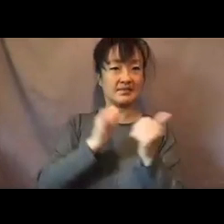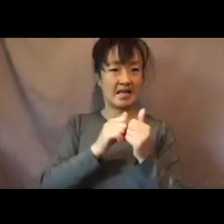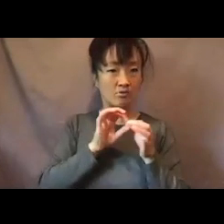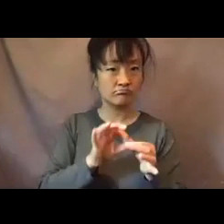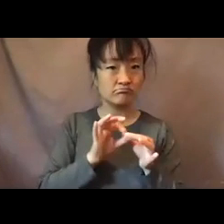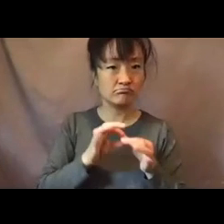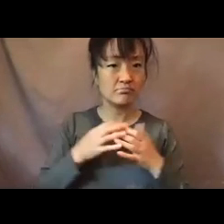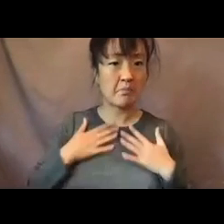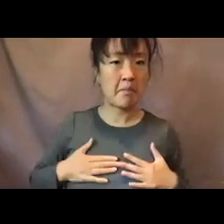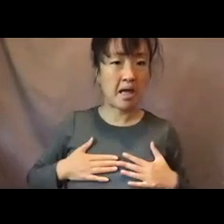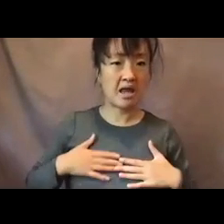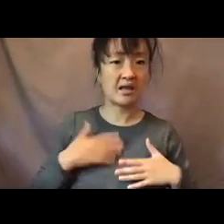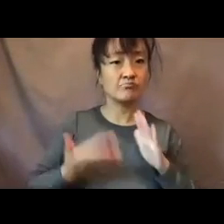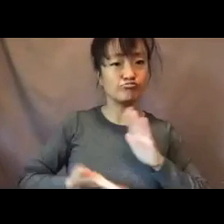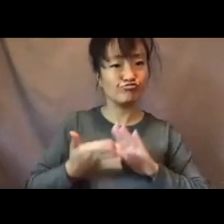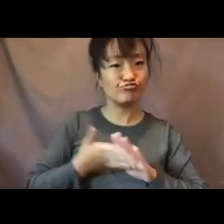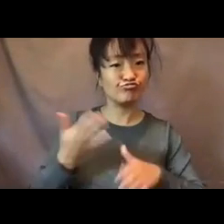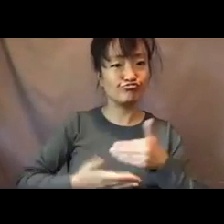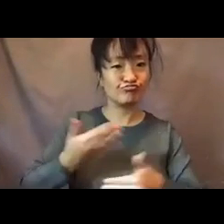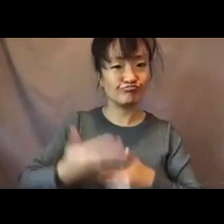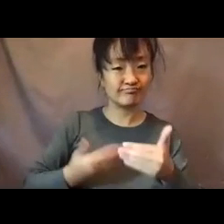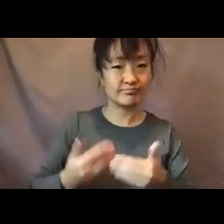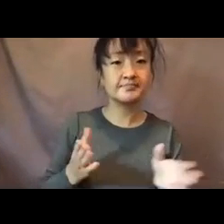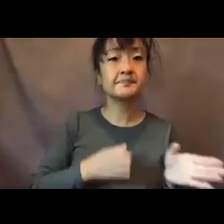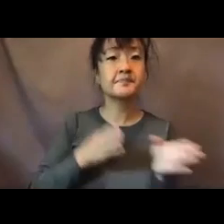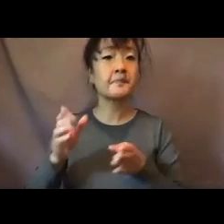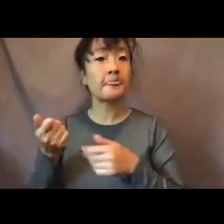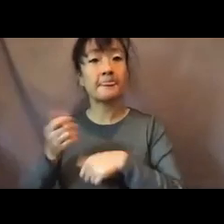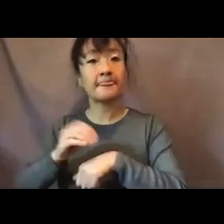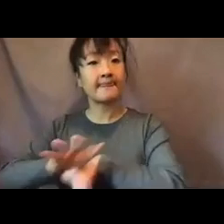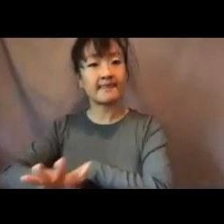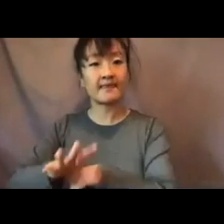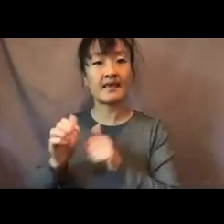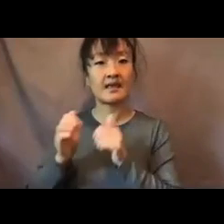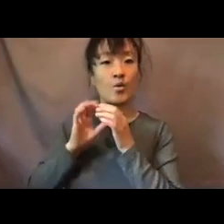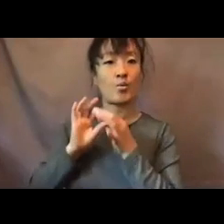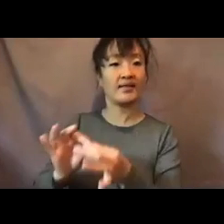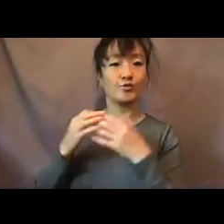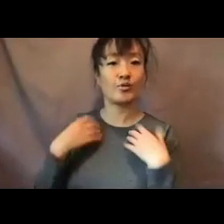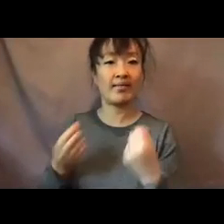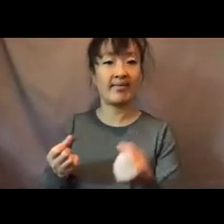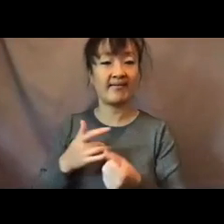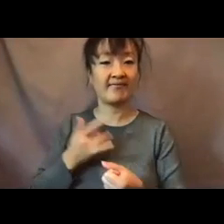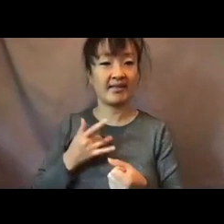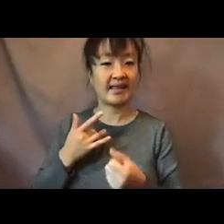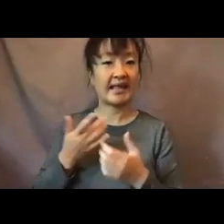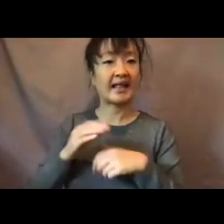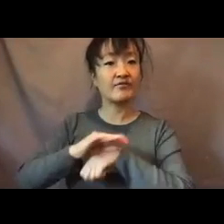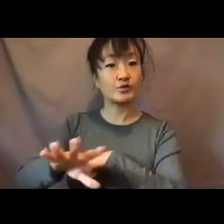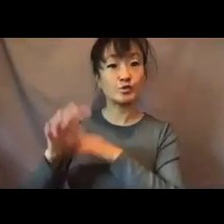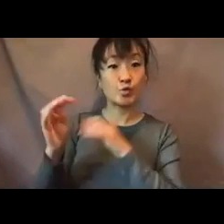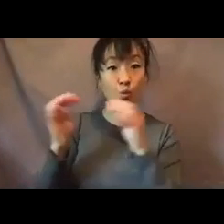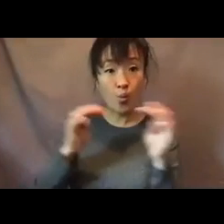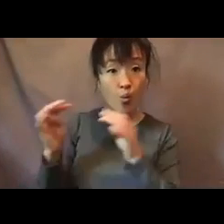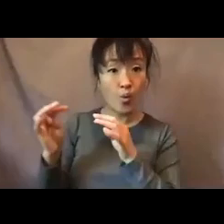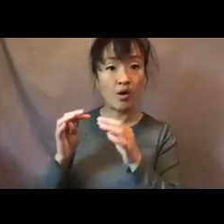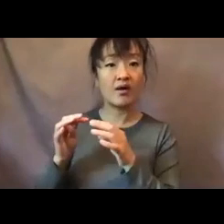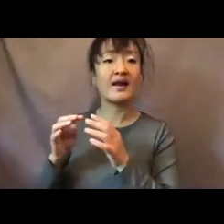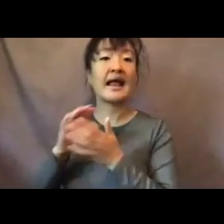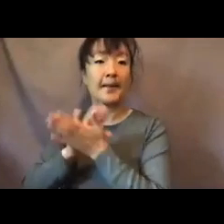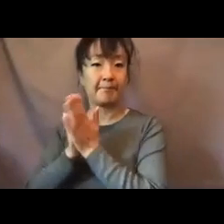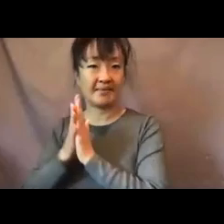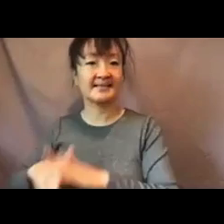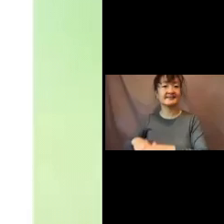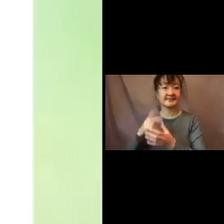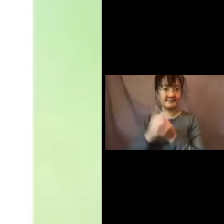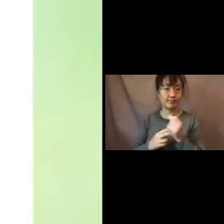other influences in terms of the way that we look at health and healing is the influences of war as well as peacetime.